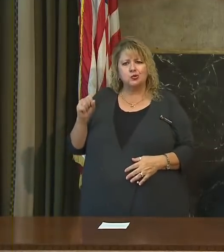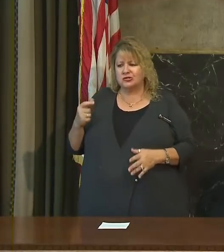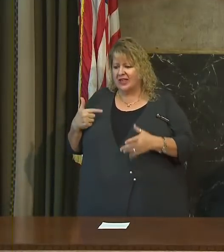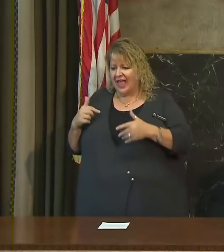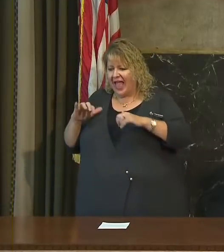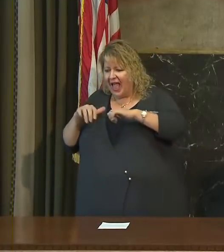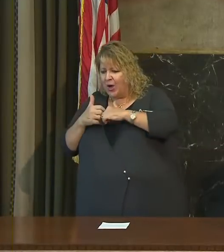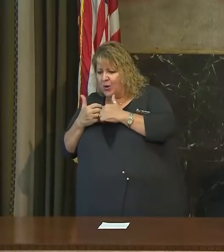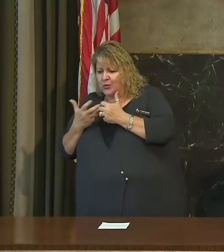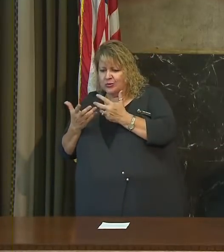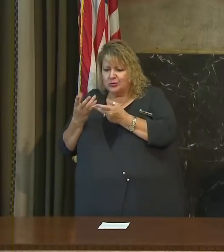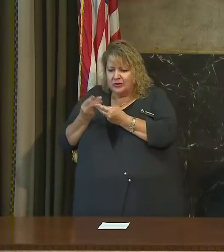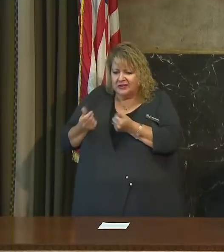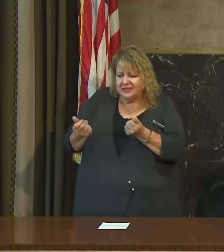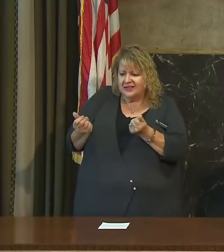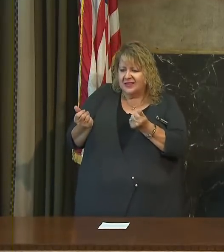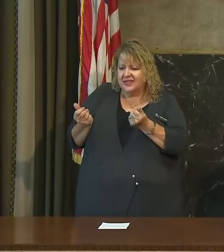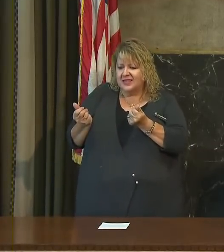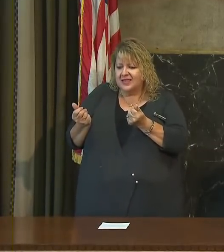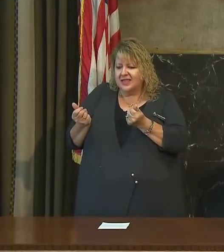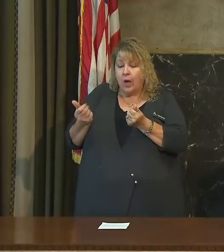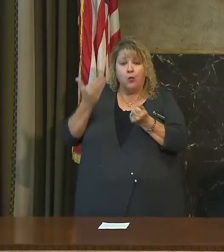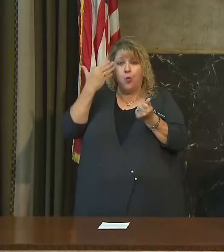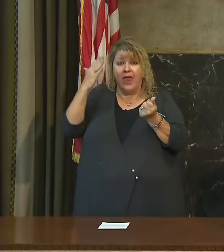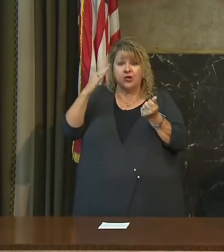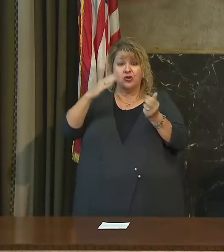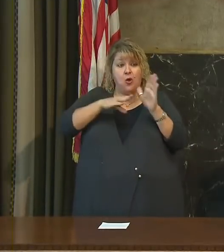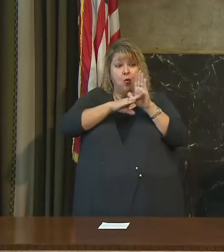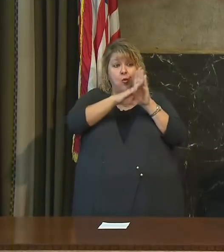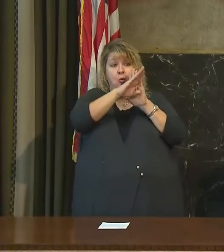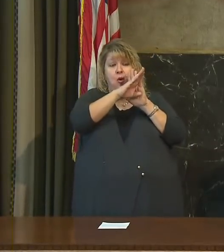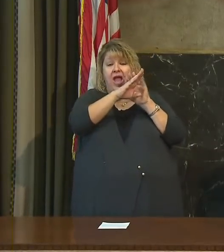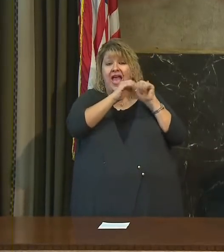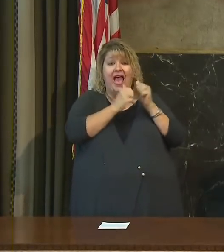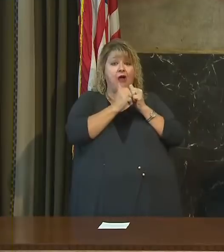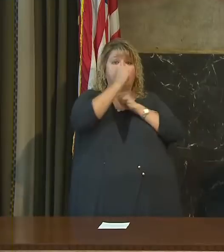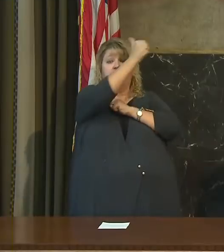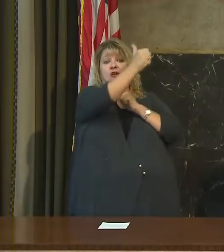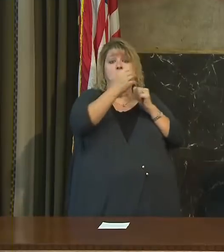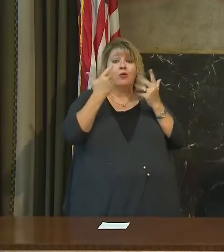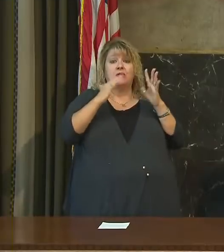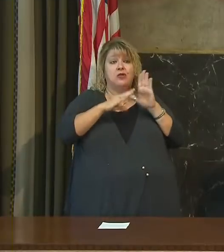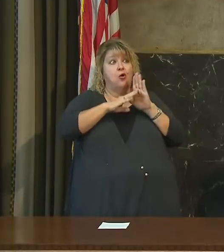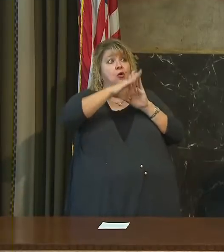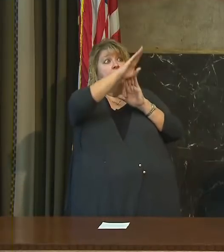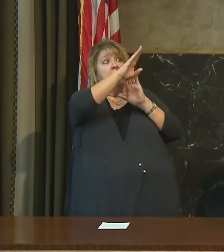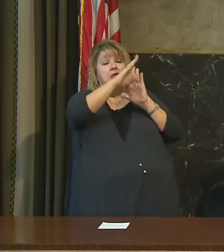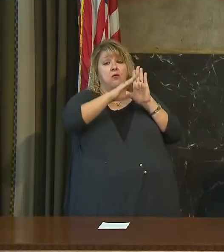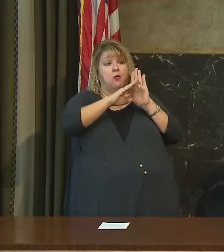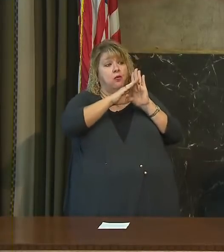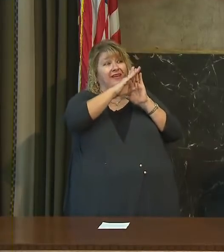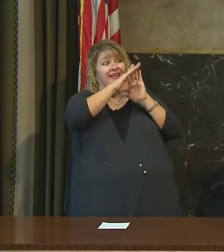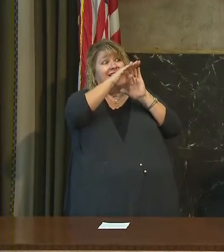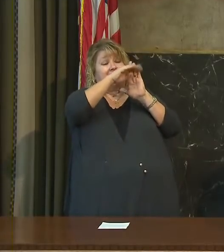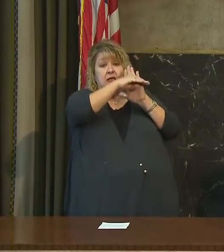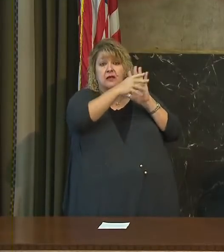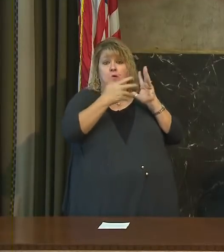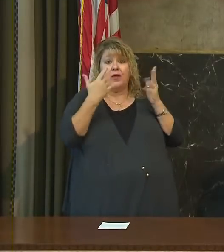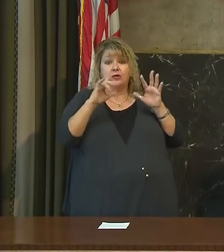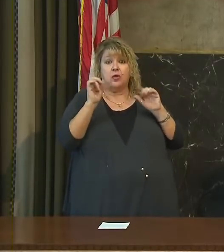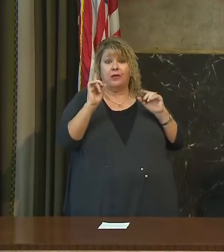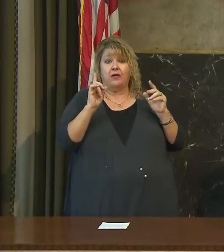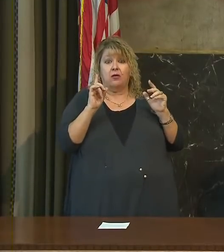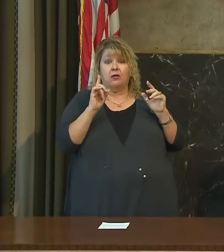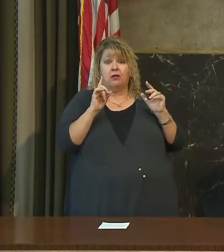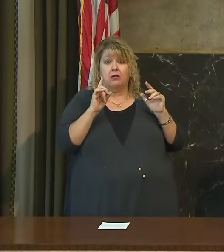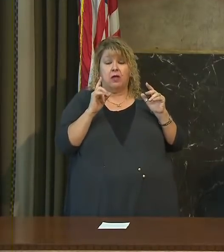surge before you know how bad it's going to get? Now, I hope that we don't have to go back and take the same